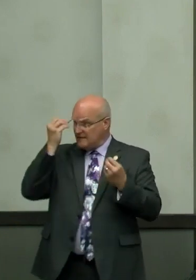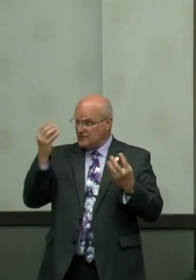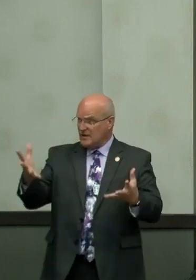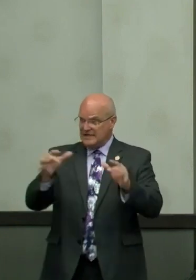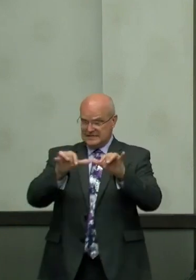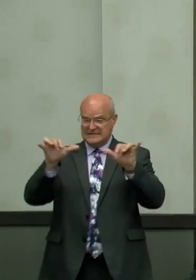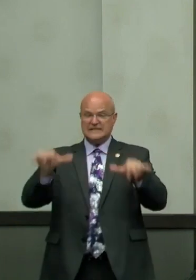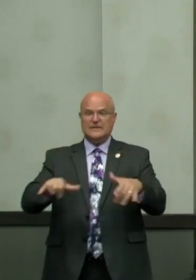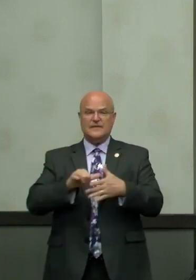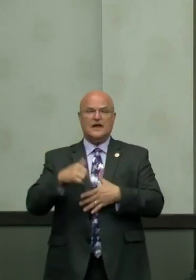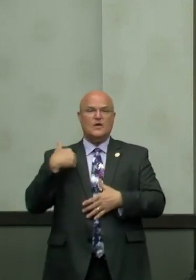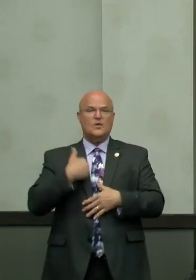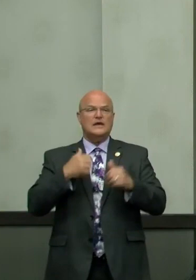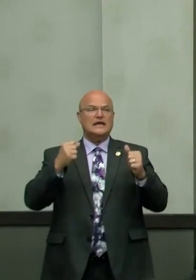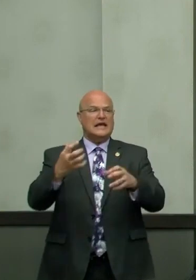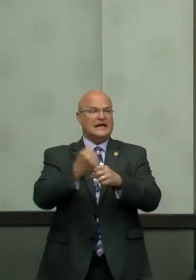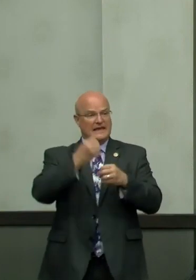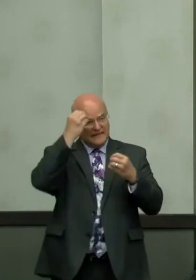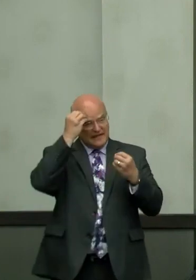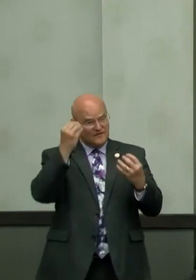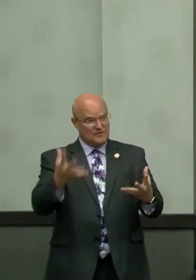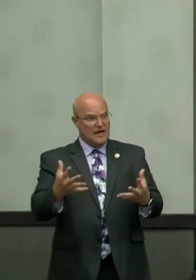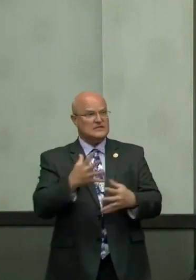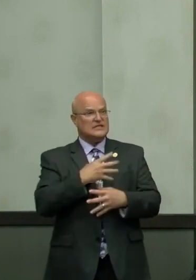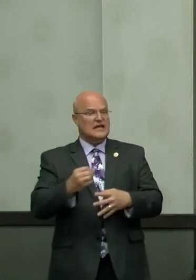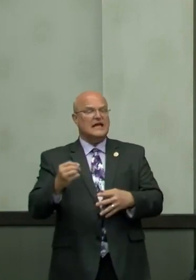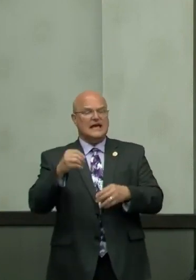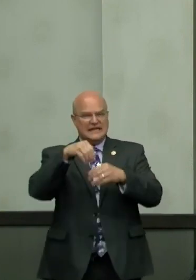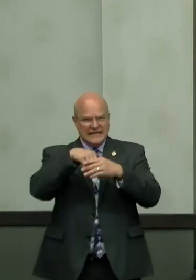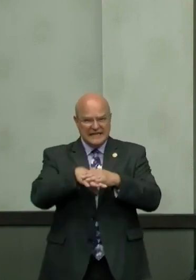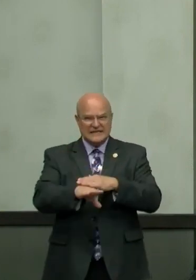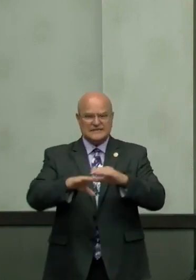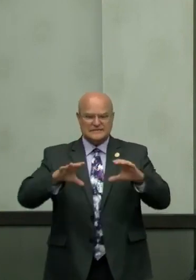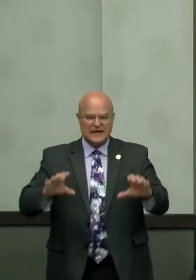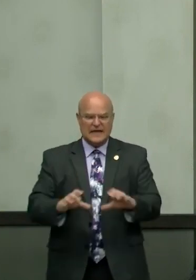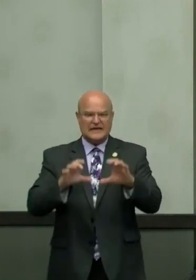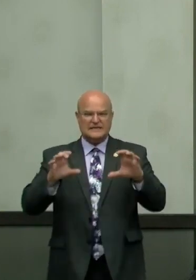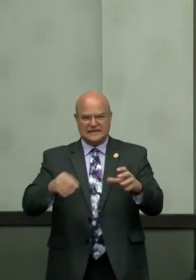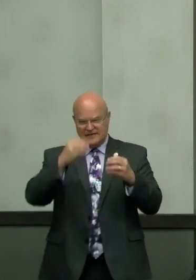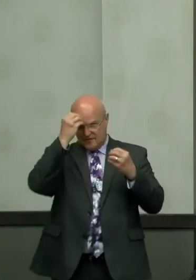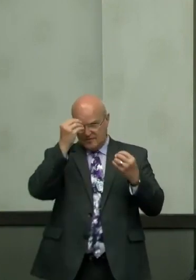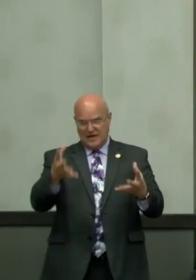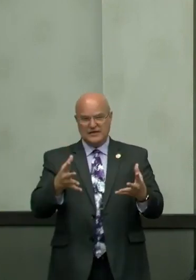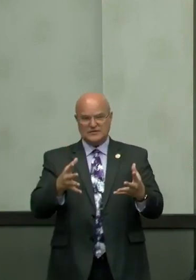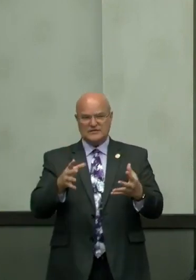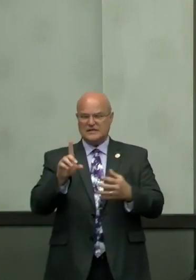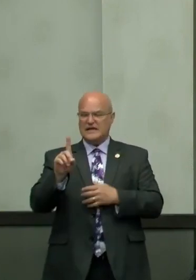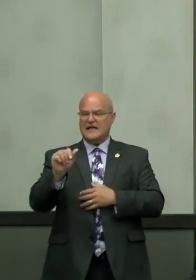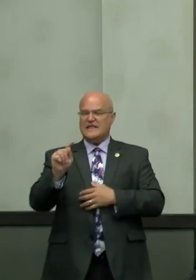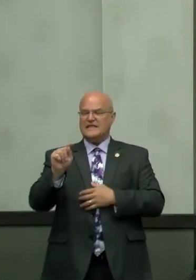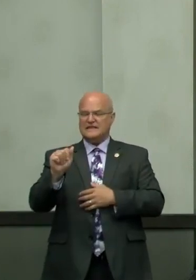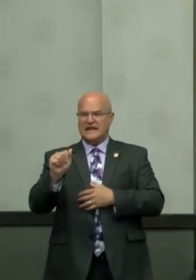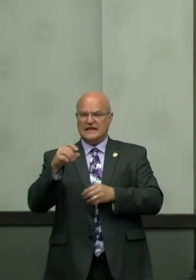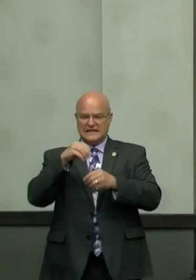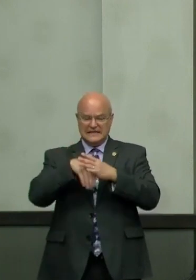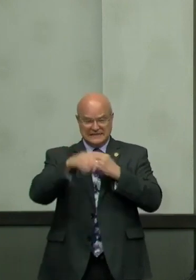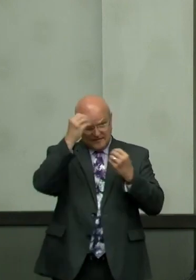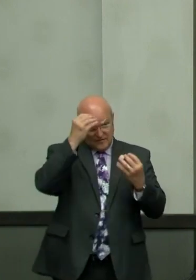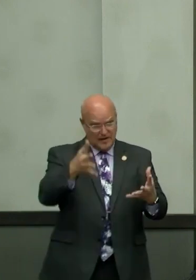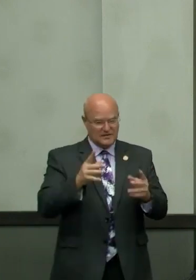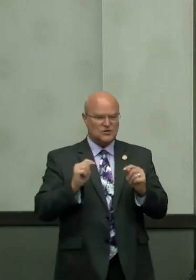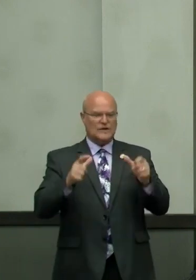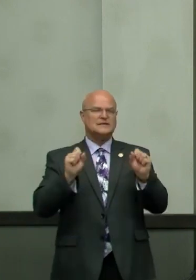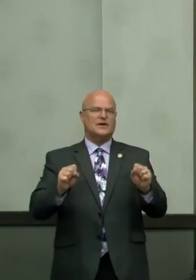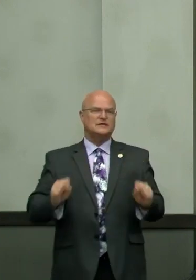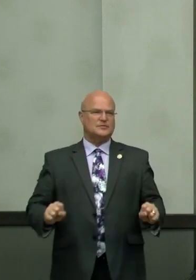information systems so that we can get the information and into actionable information, the data into actionable information as